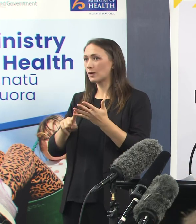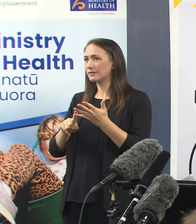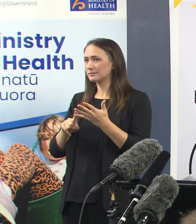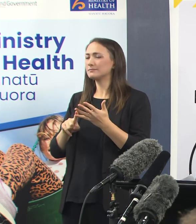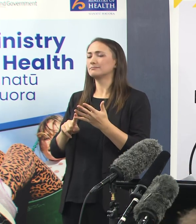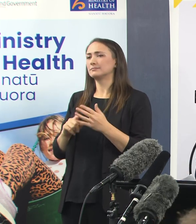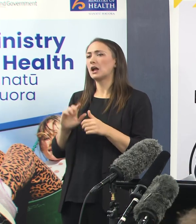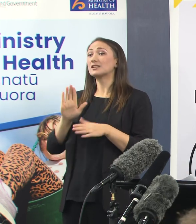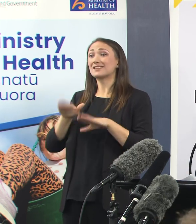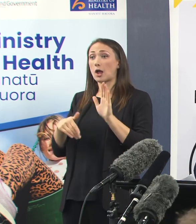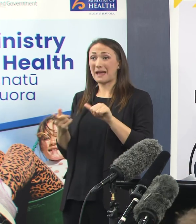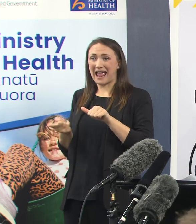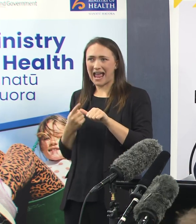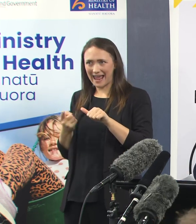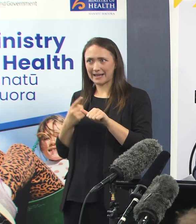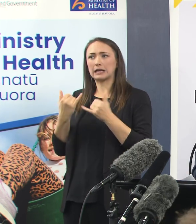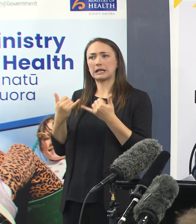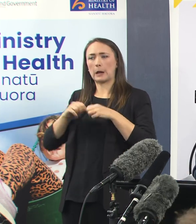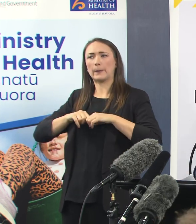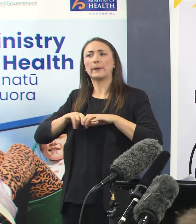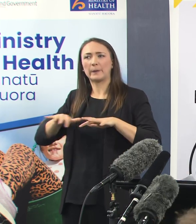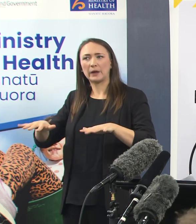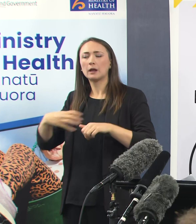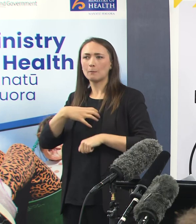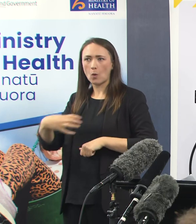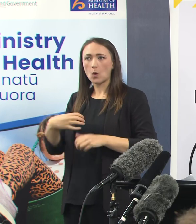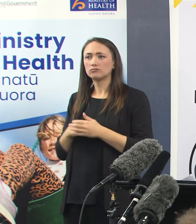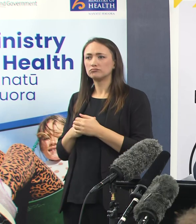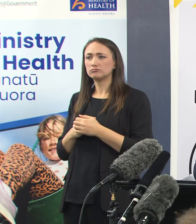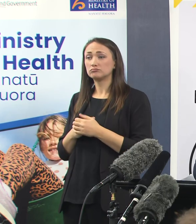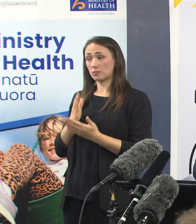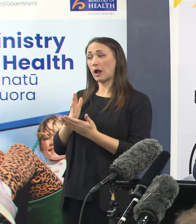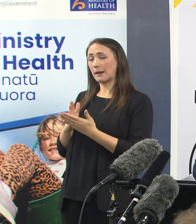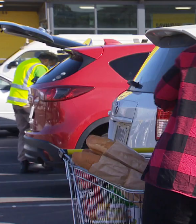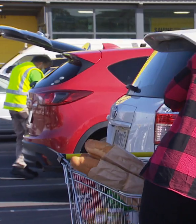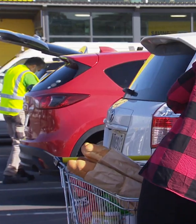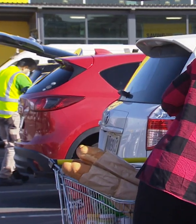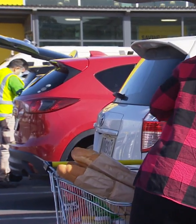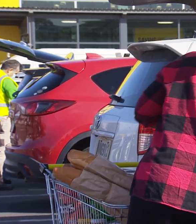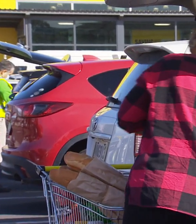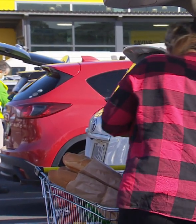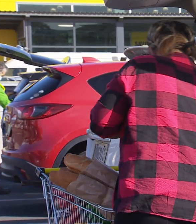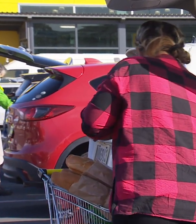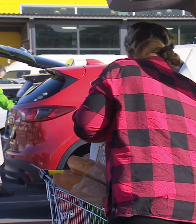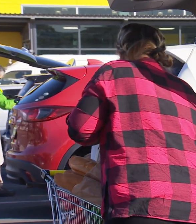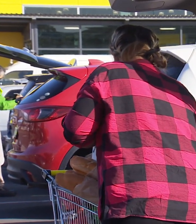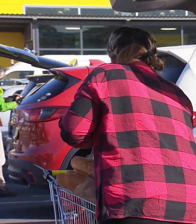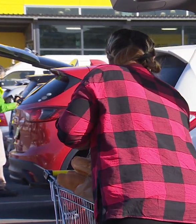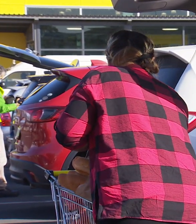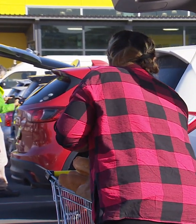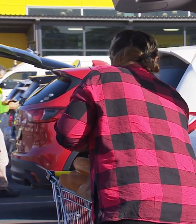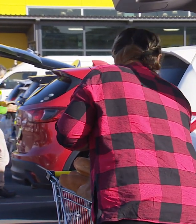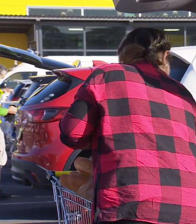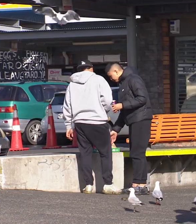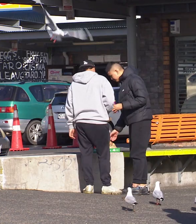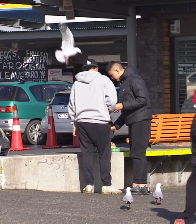community. So COVID's part of the burden on our system, but we have got these other infections. Engari rā, kai te tino ngana ngā